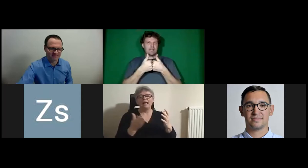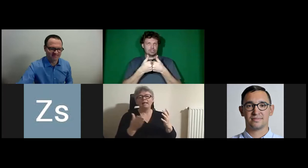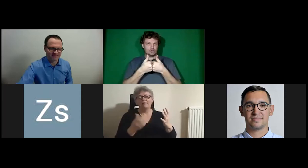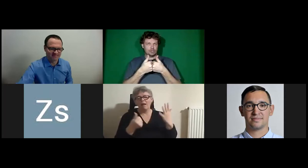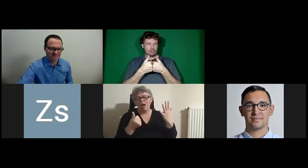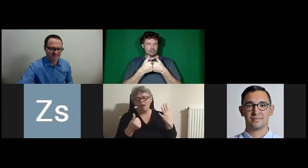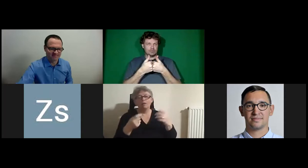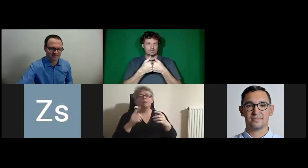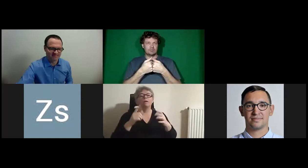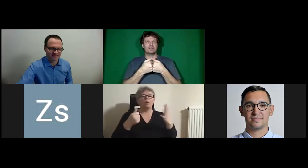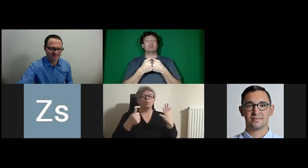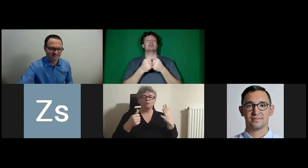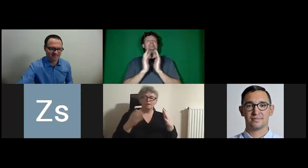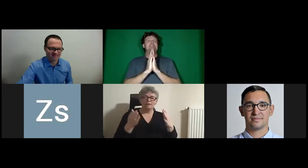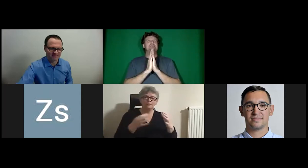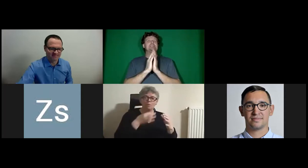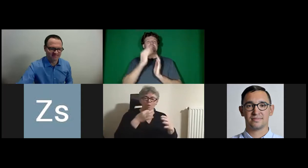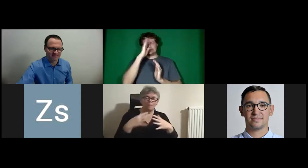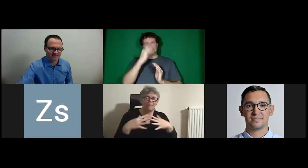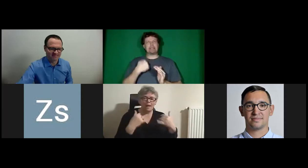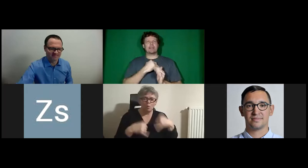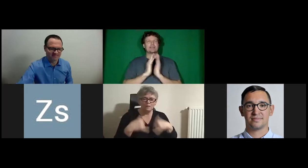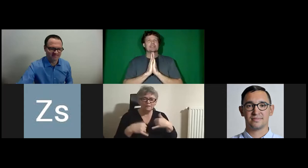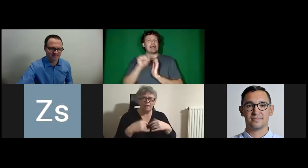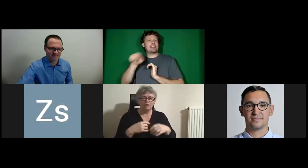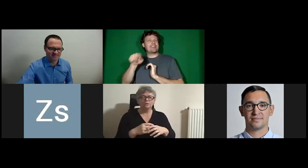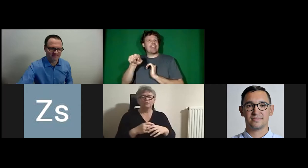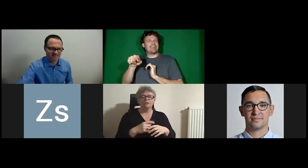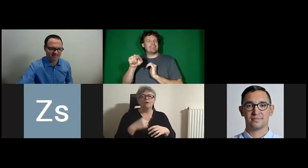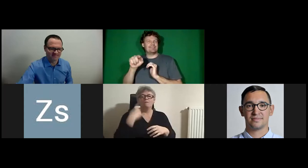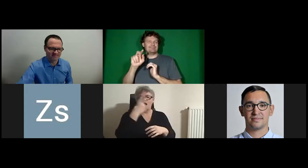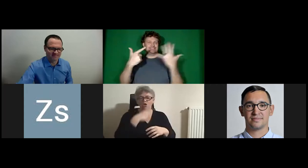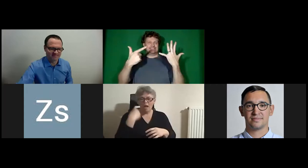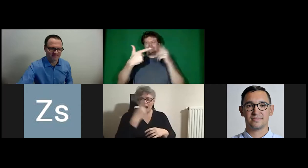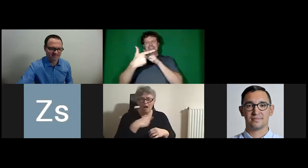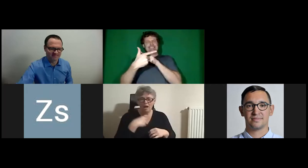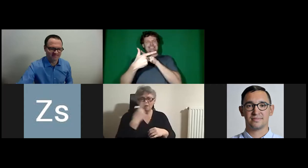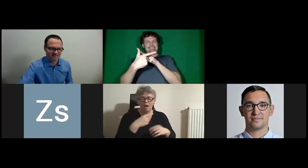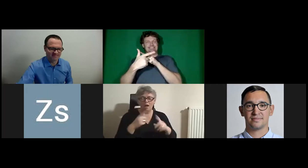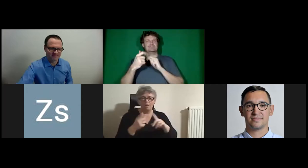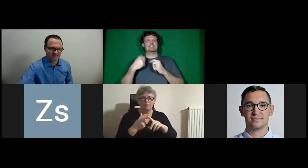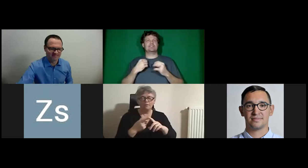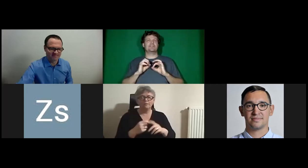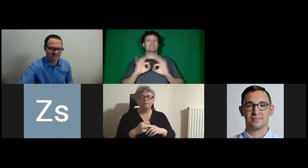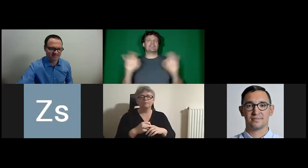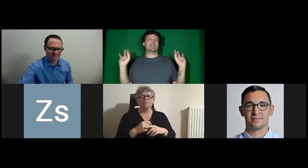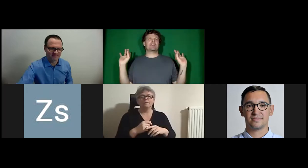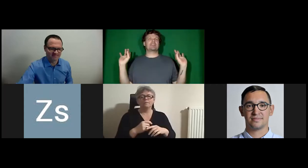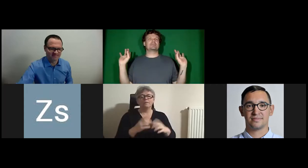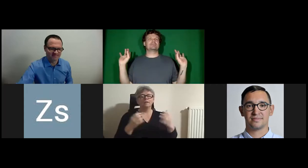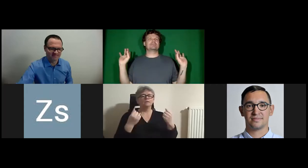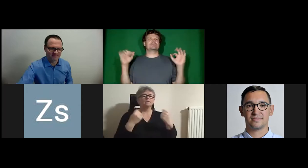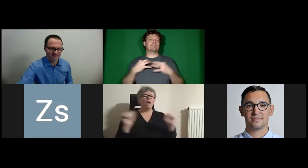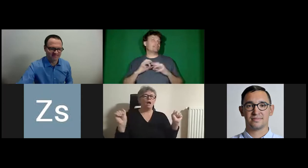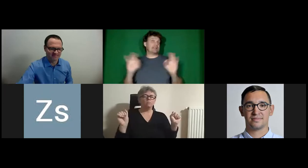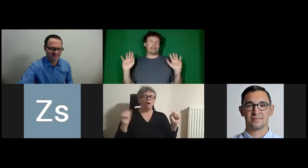training, then the match day, and then on Sunday, on the seventh day,